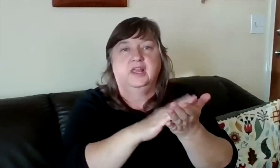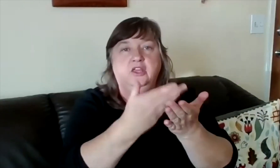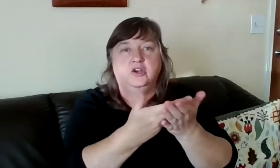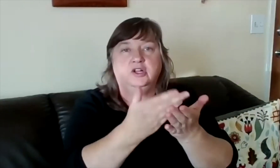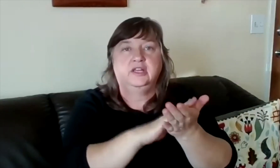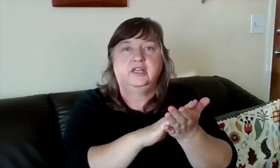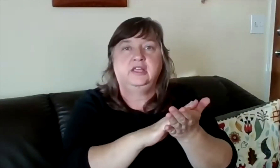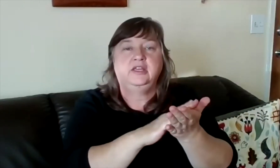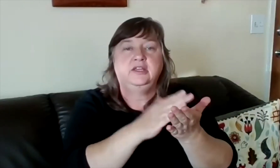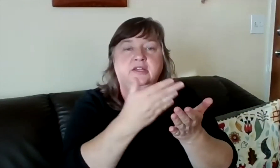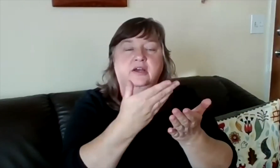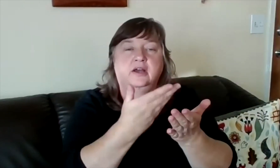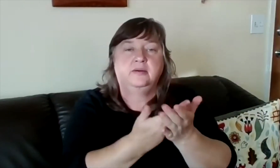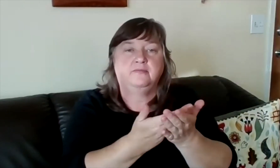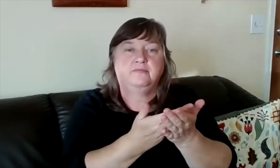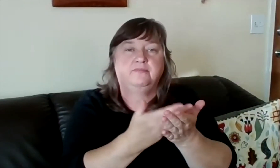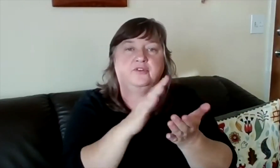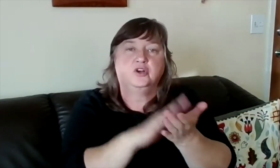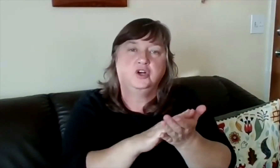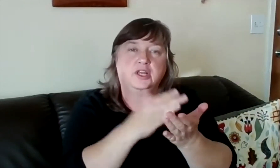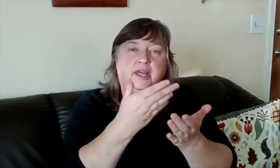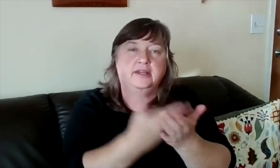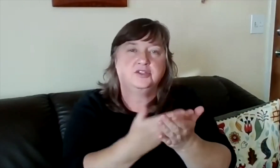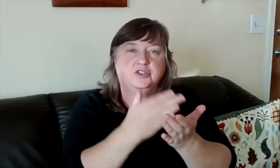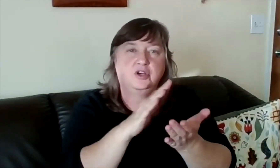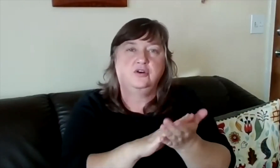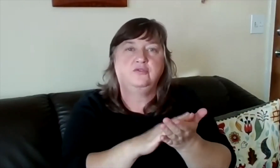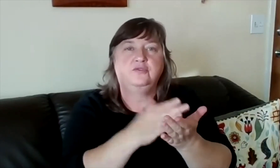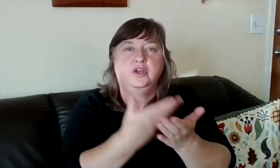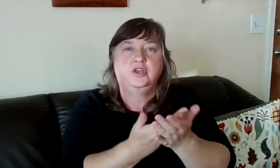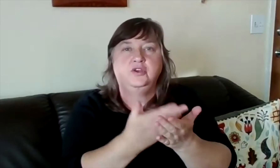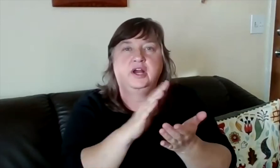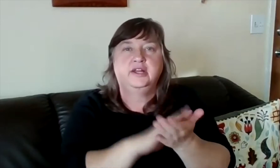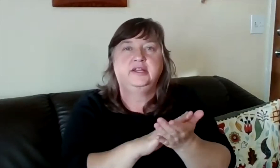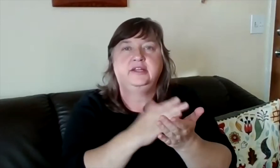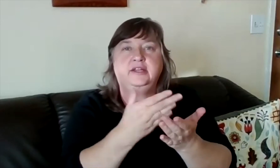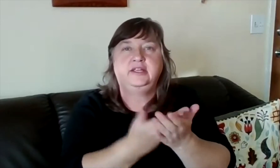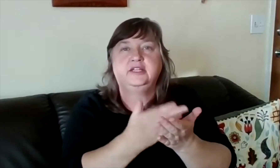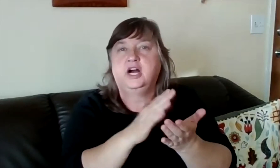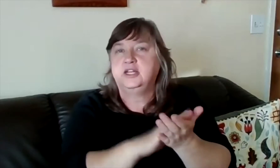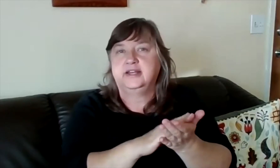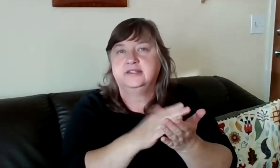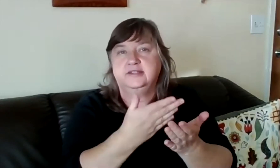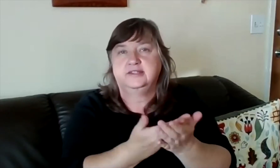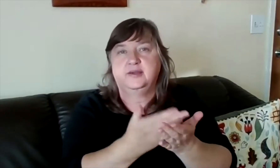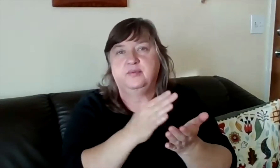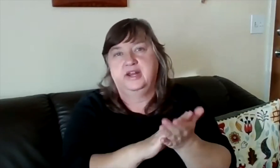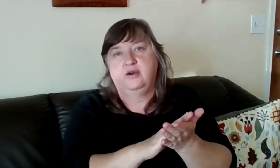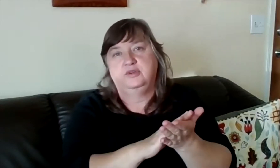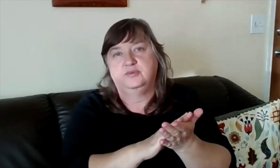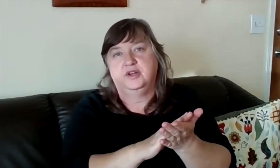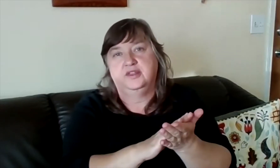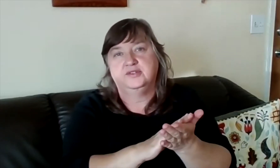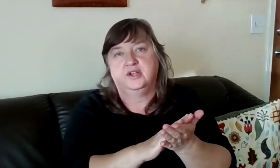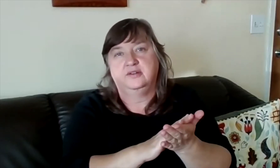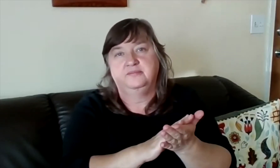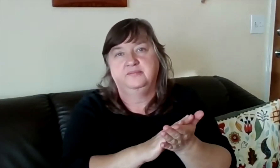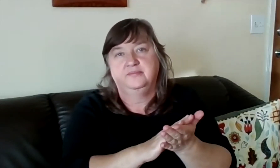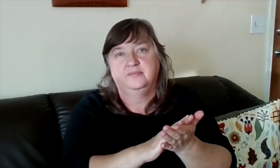You're gonna need, for cook and stove, you kind of need context to separate out which one of those are